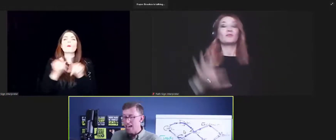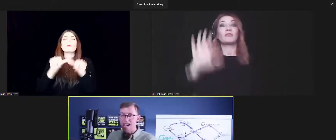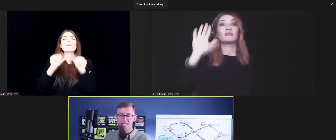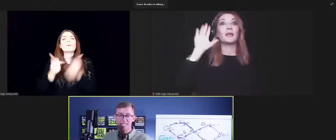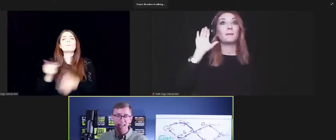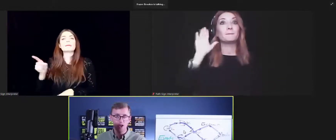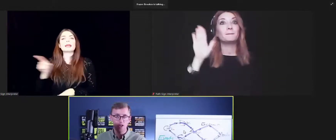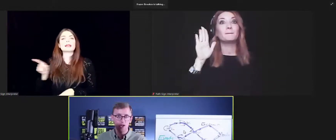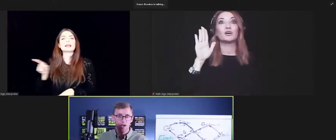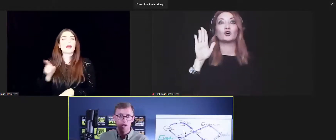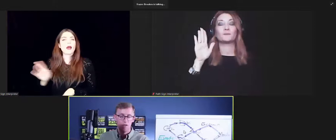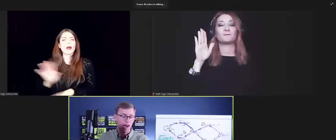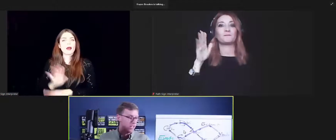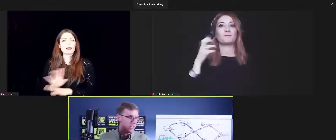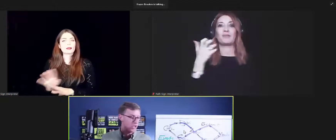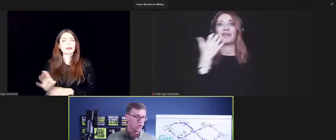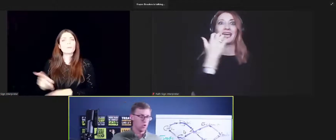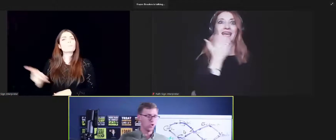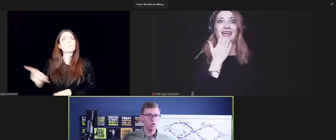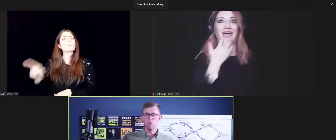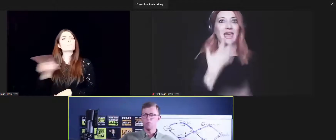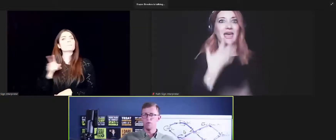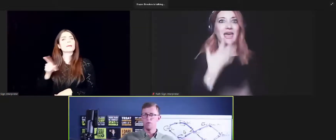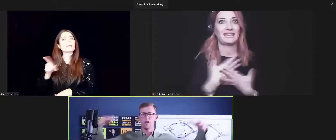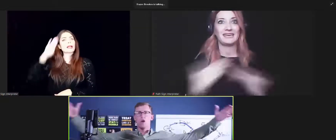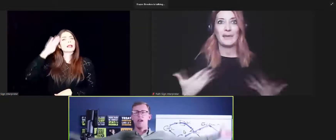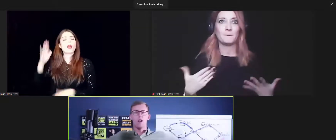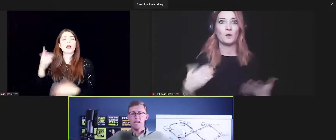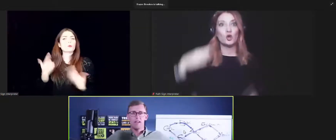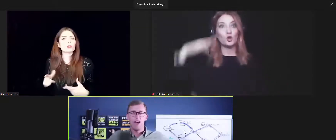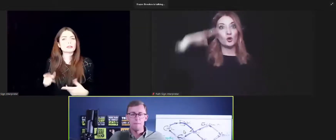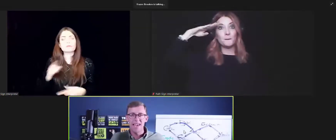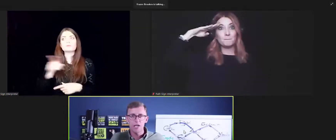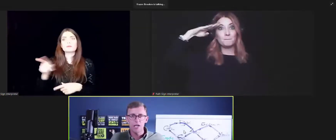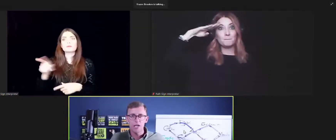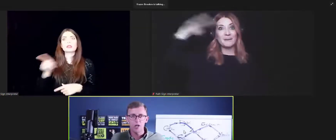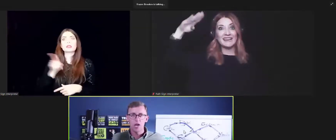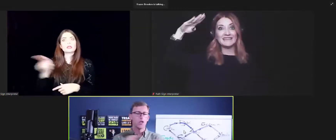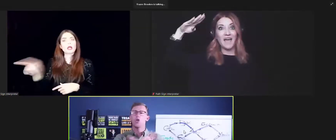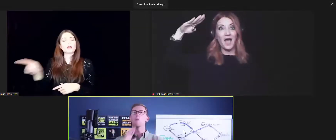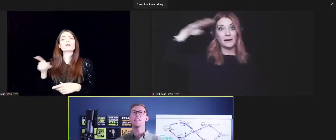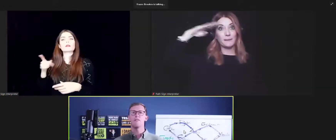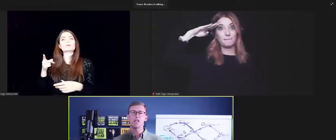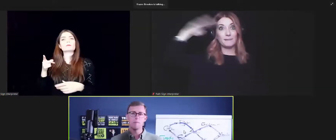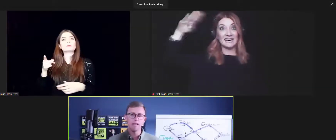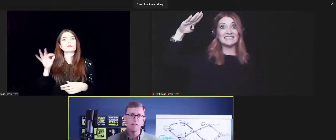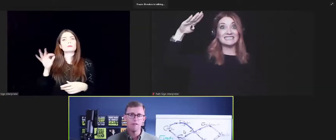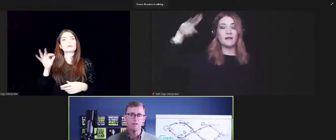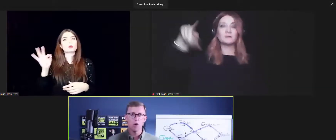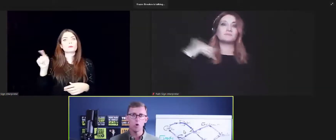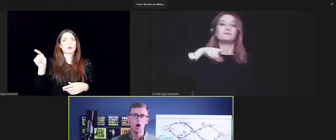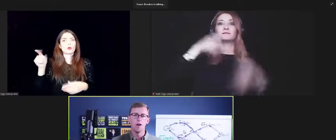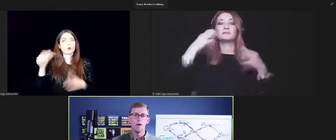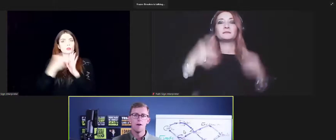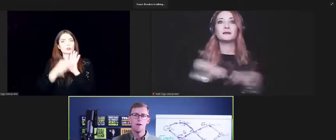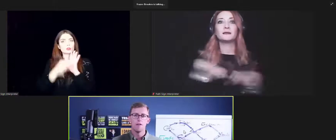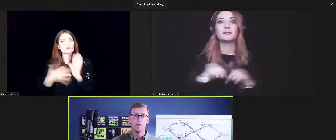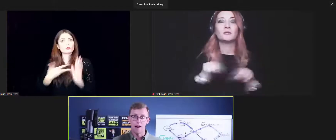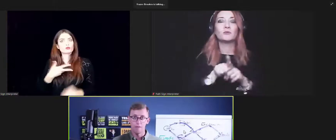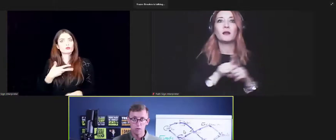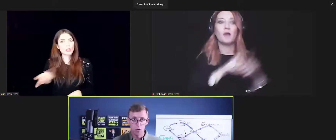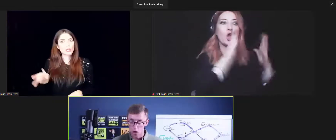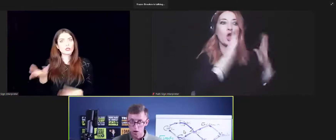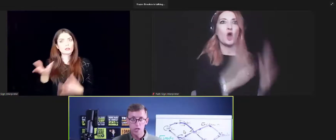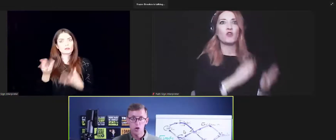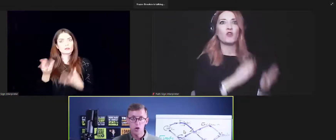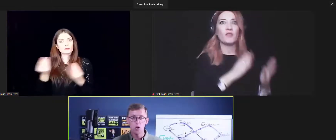protect nations, right? To create peace. There's so many different things the military have goals on. They have a